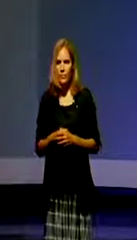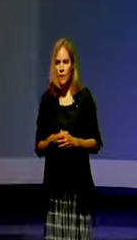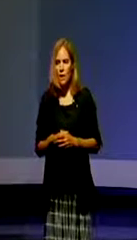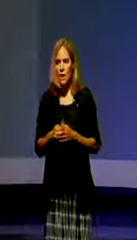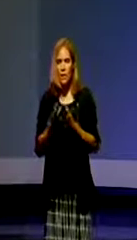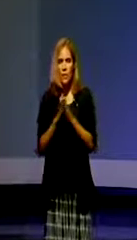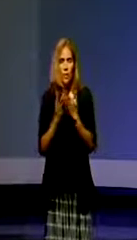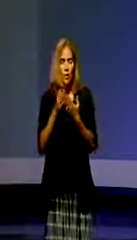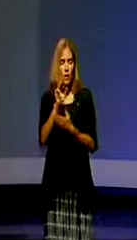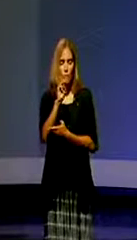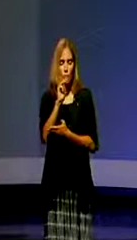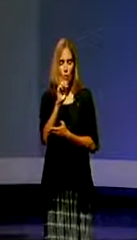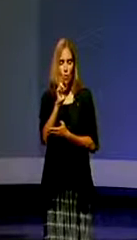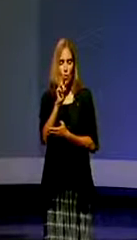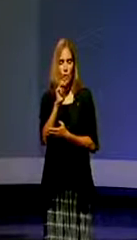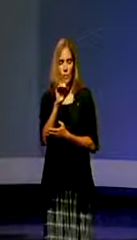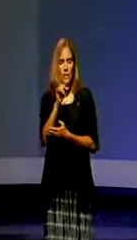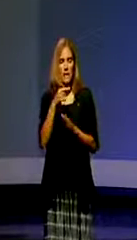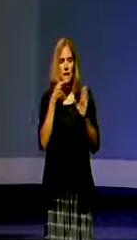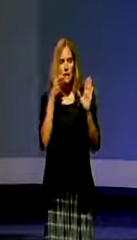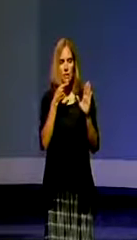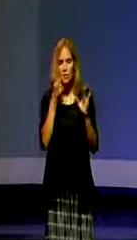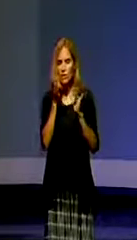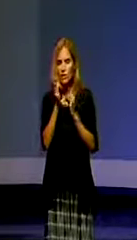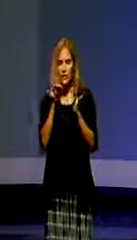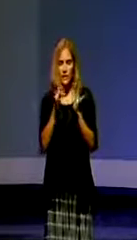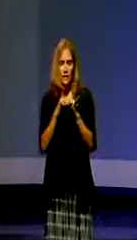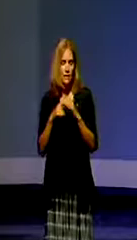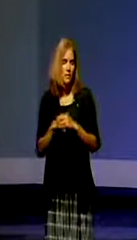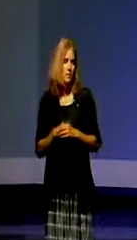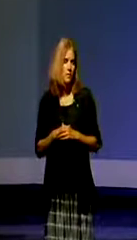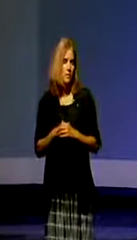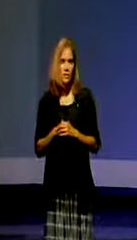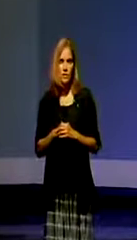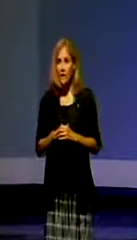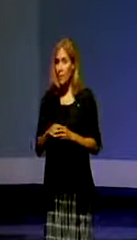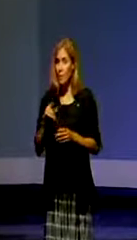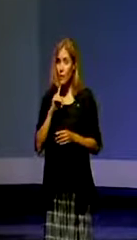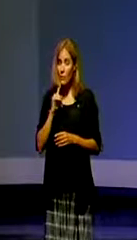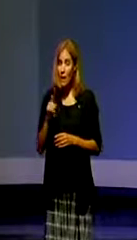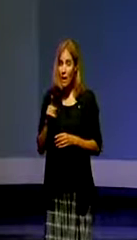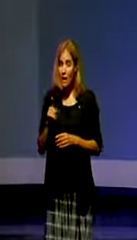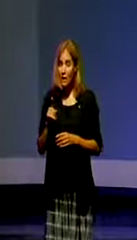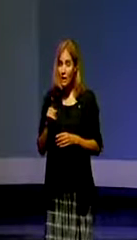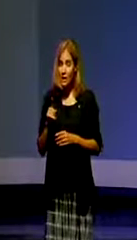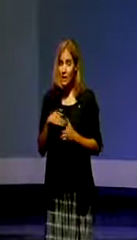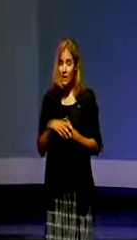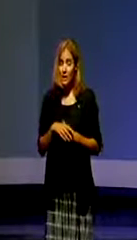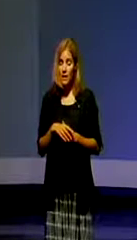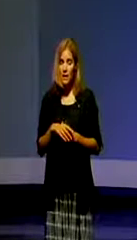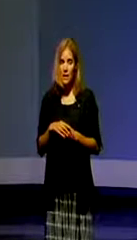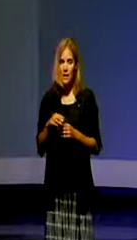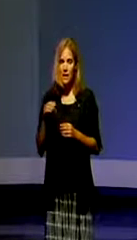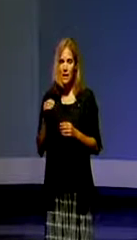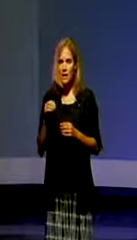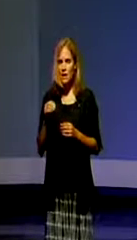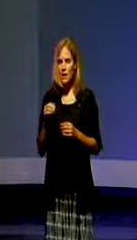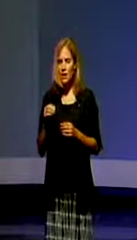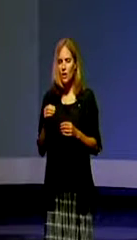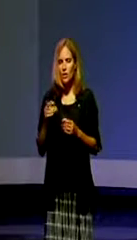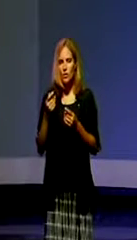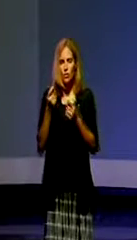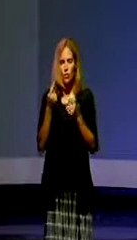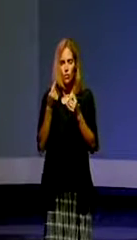the Book of Mormon is another testament of Jesus Christ. And in reality, Mormonism is nothing but